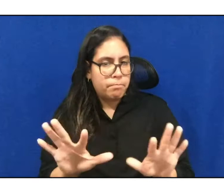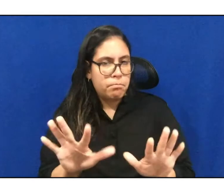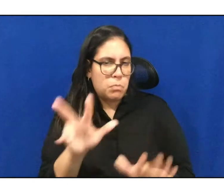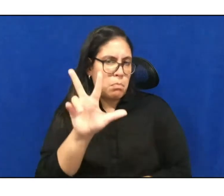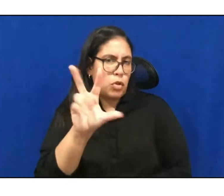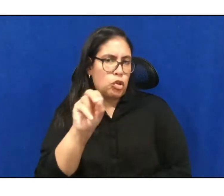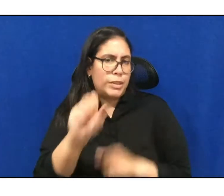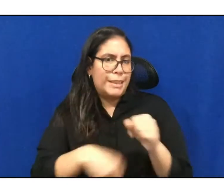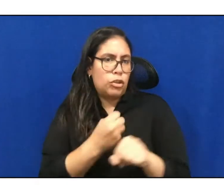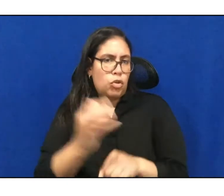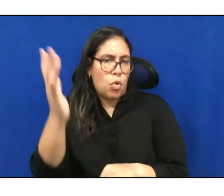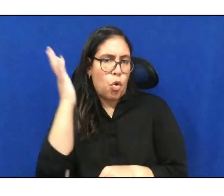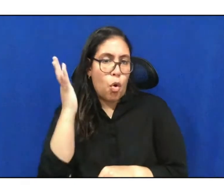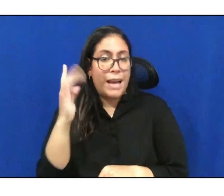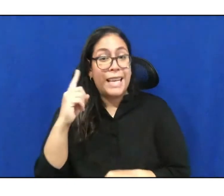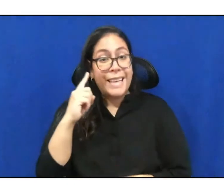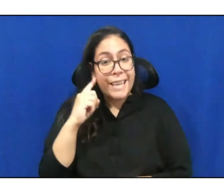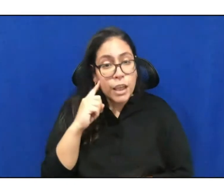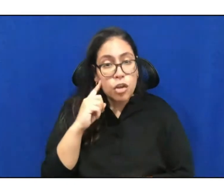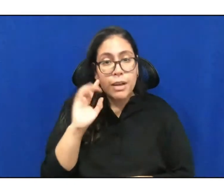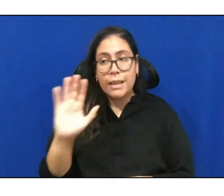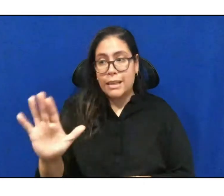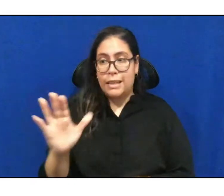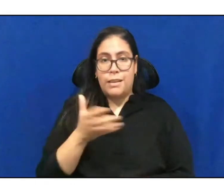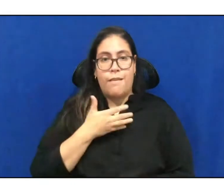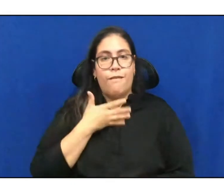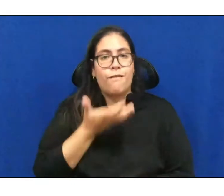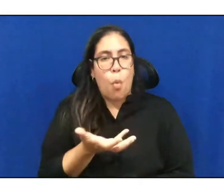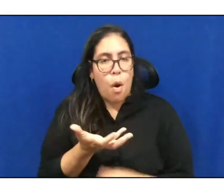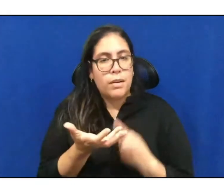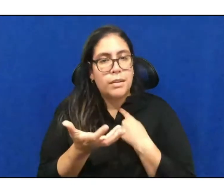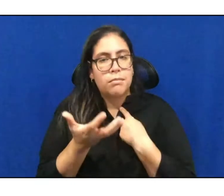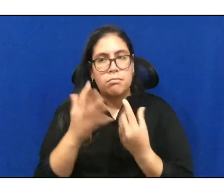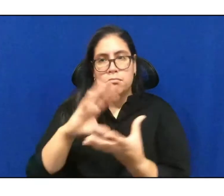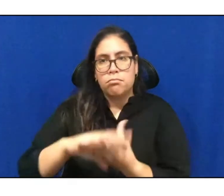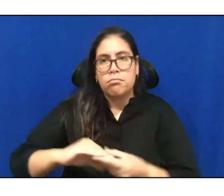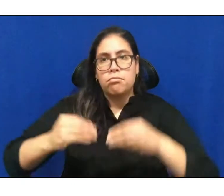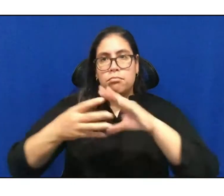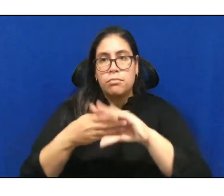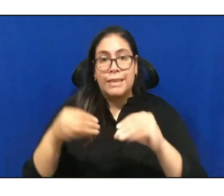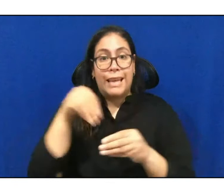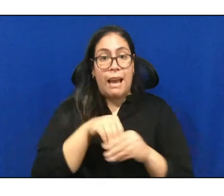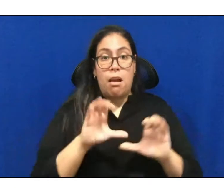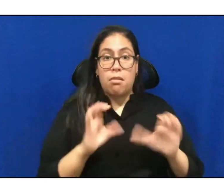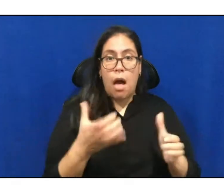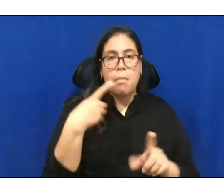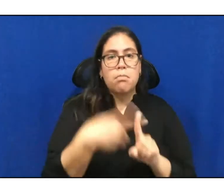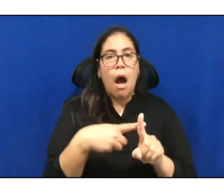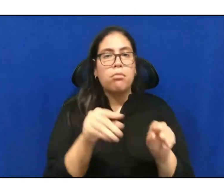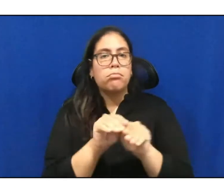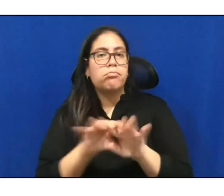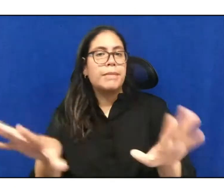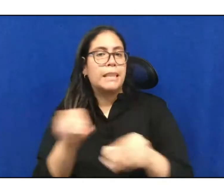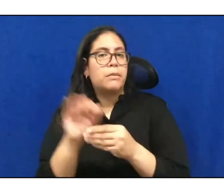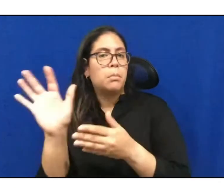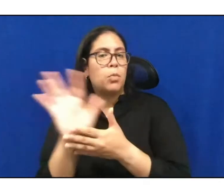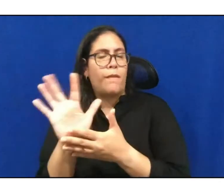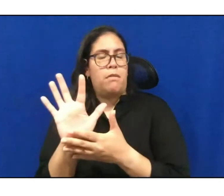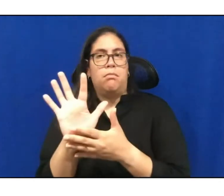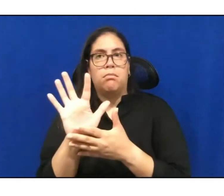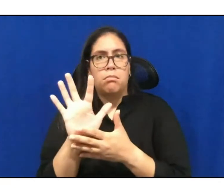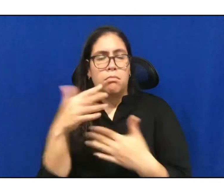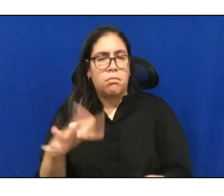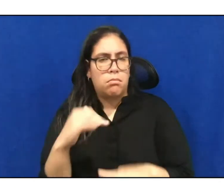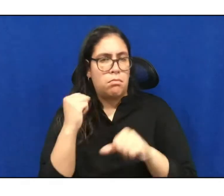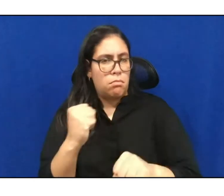voice tell us the story of the movement, both in class and then in screenings, it was just incredibly powerful. And I think